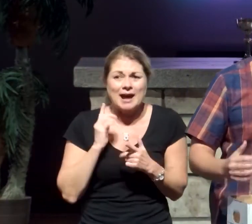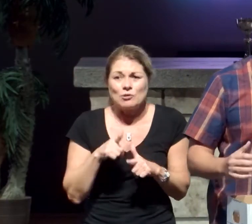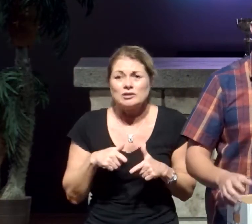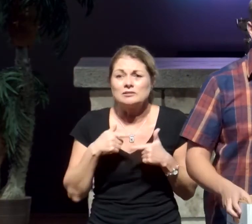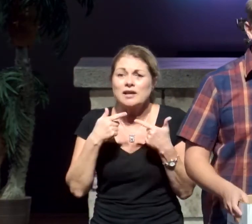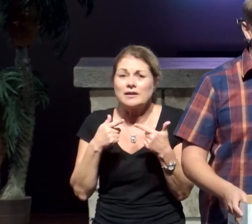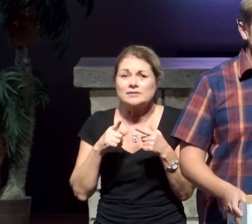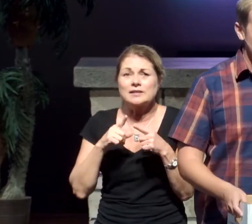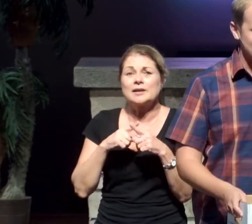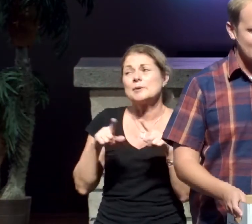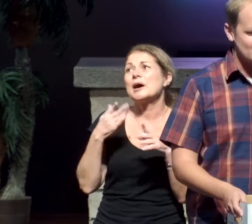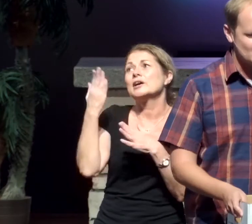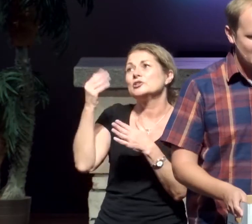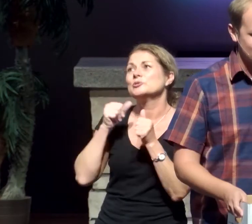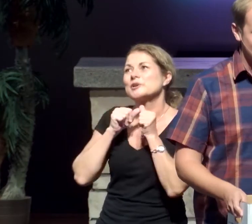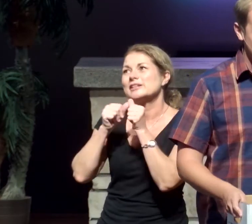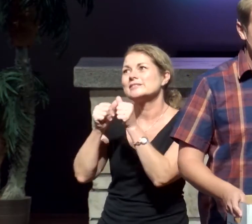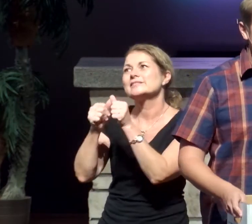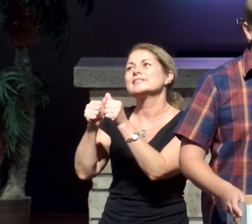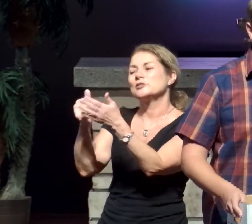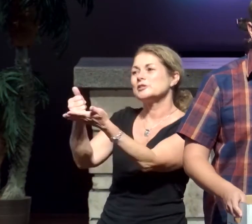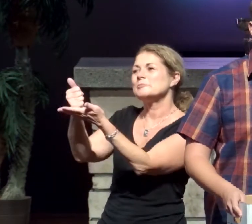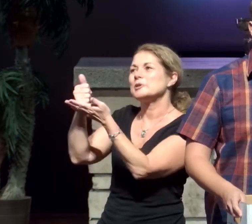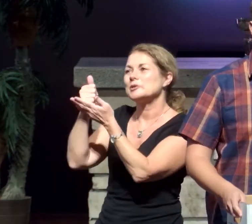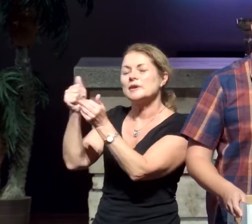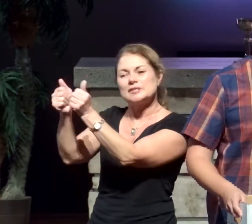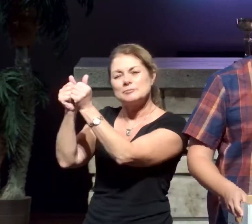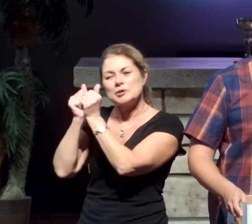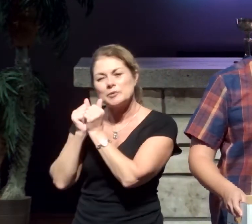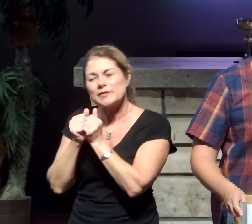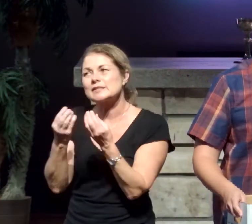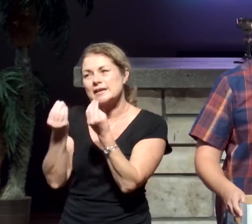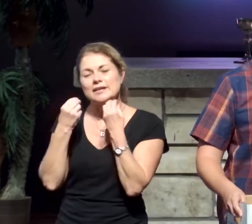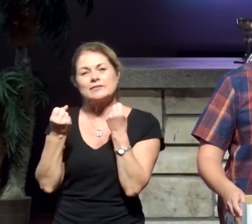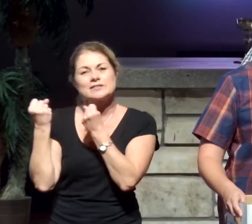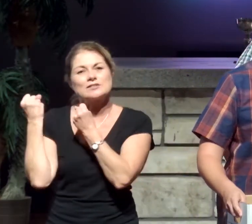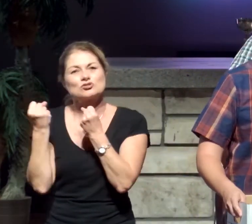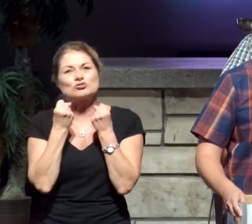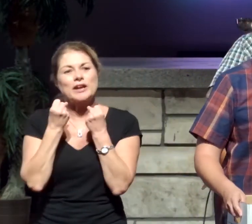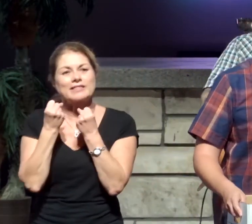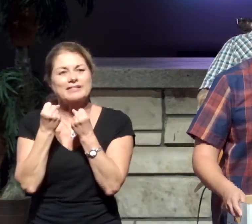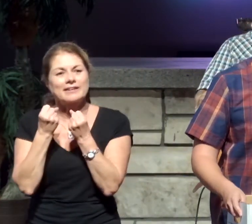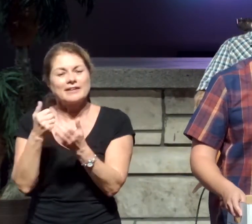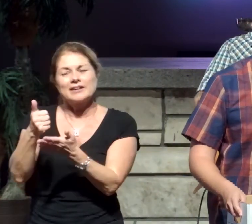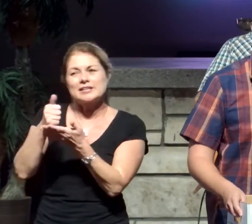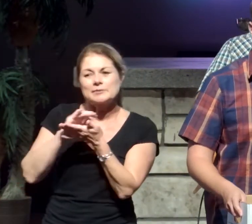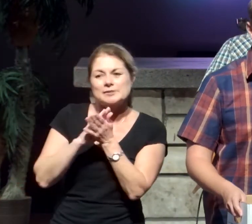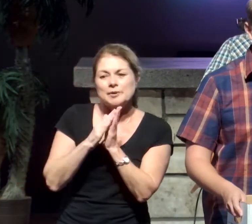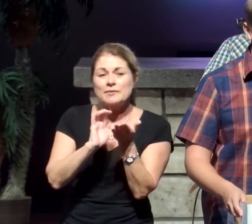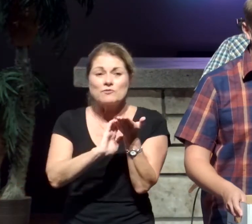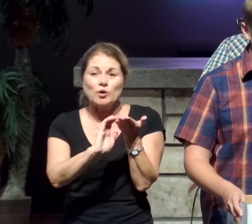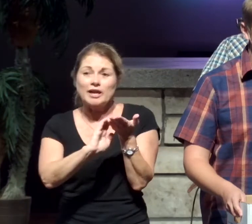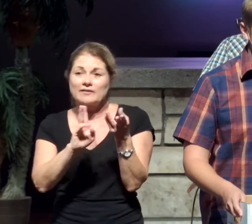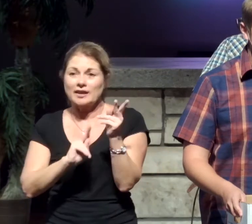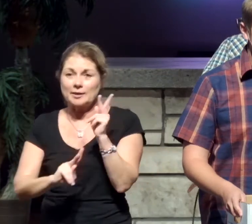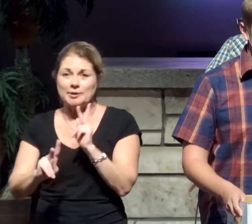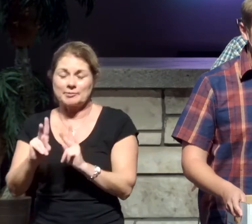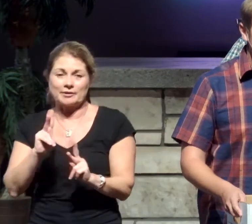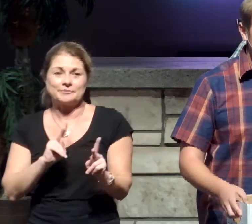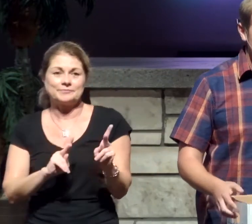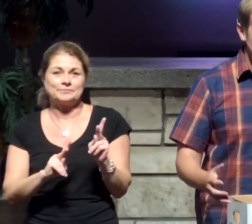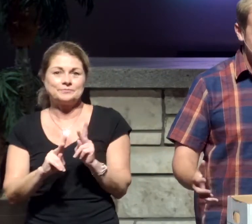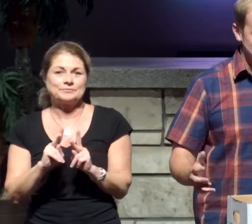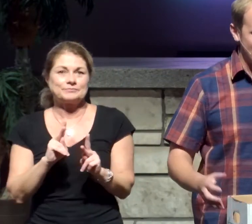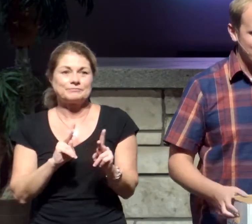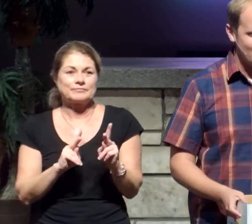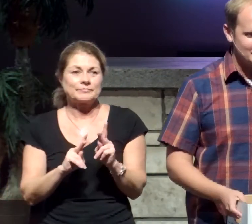you continue to be with us and strengthen us and guide us to be those forgiving people in this world. Lord, we